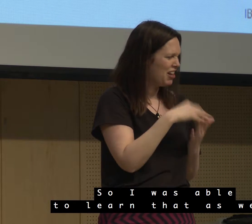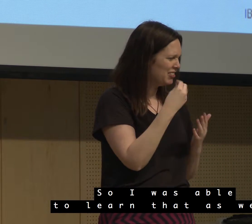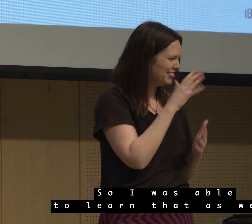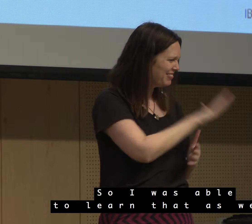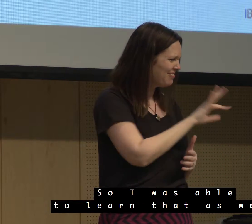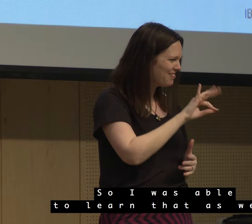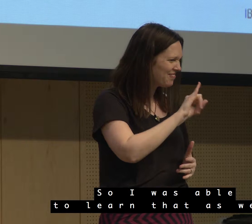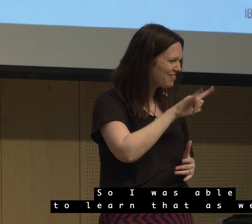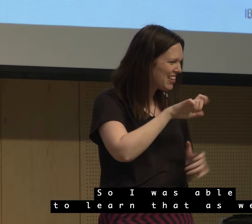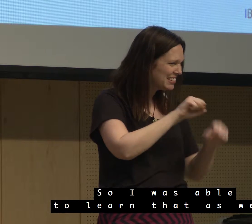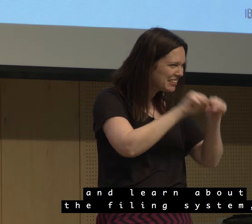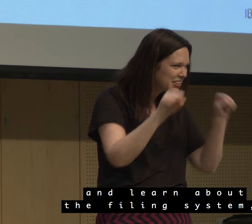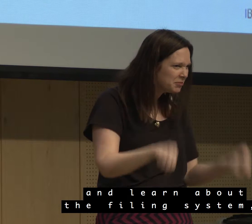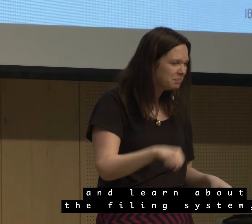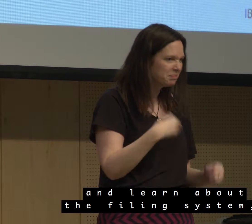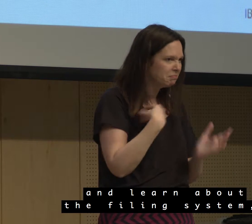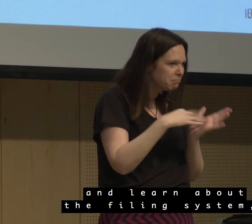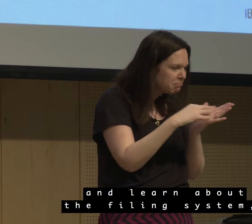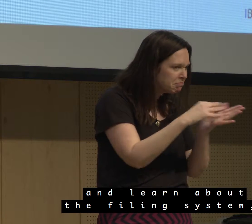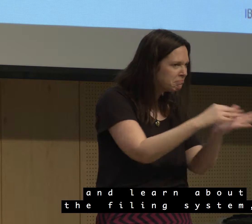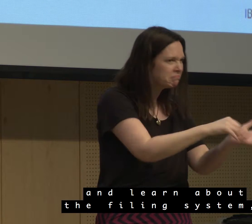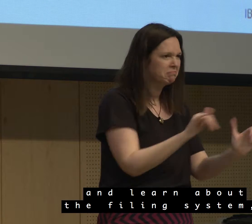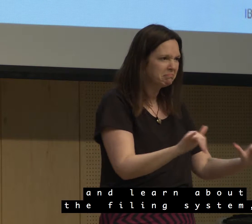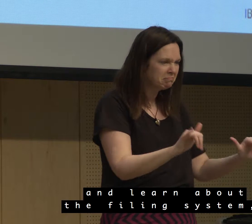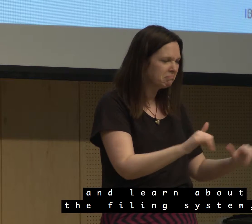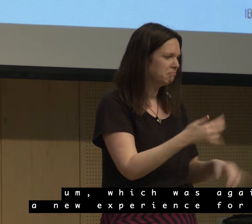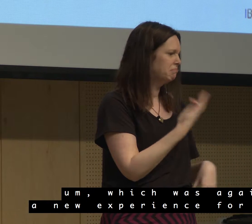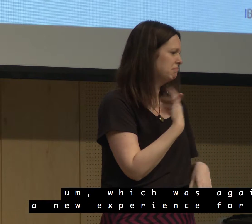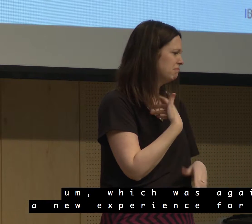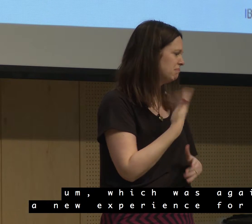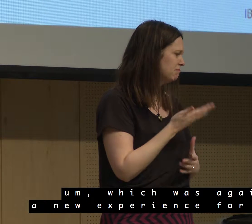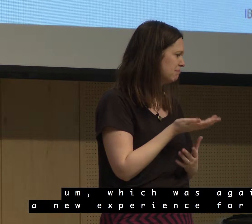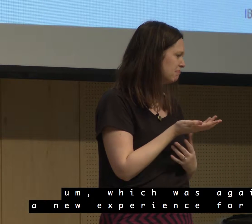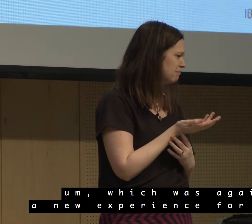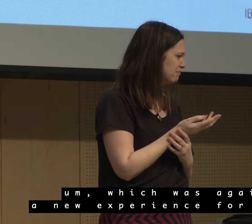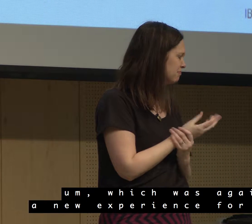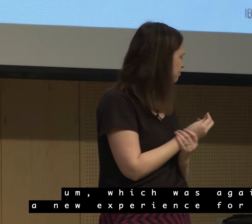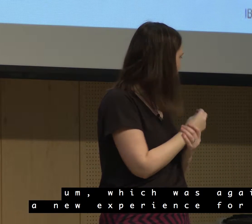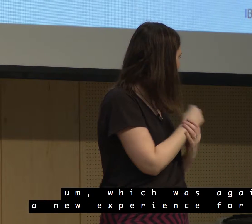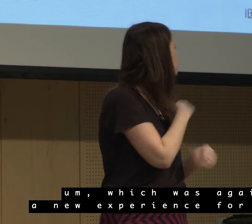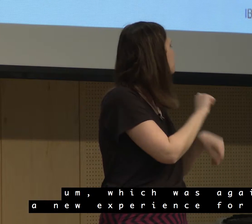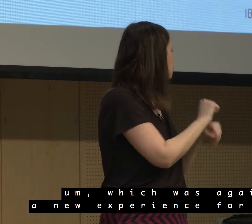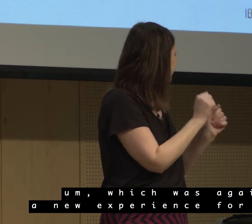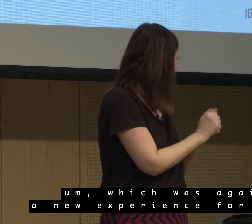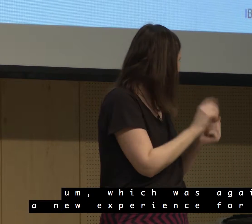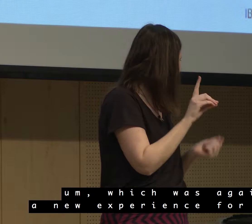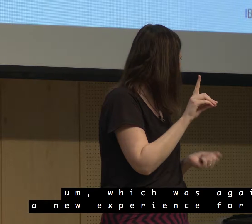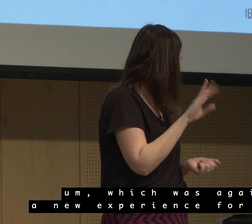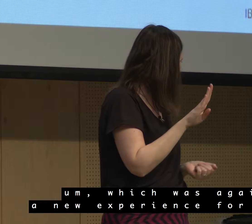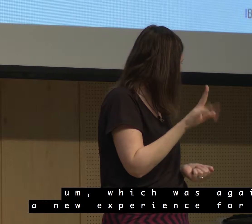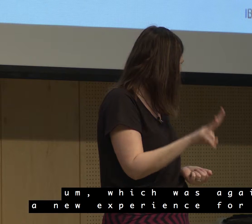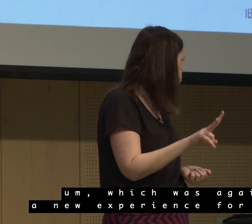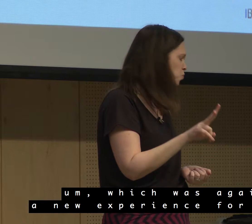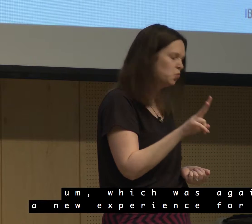that as well and learn about the filing system, which was, again, a new experience for